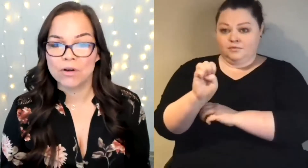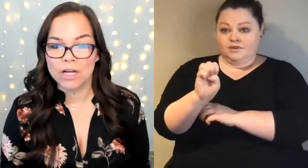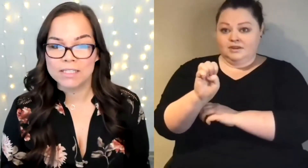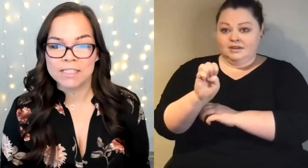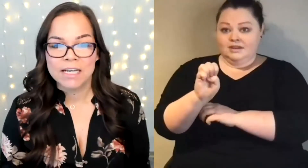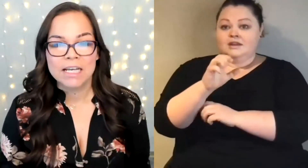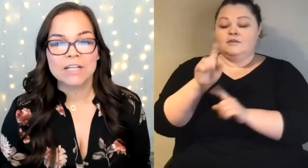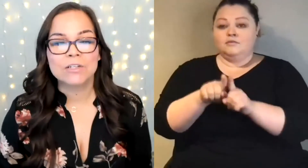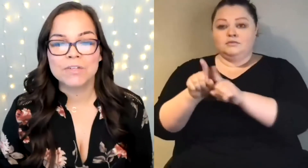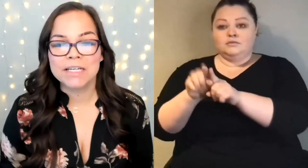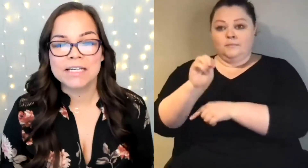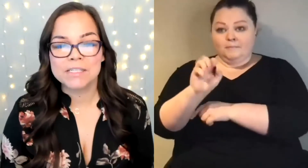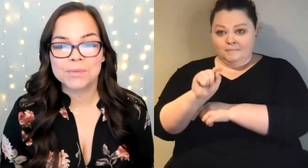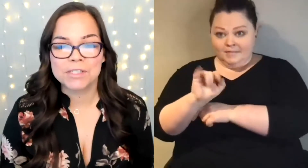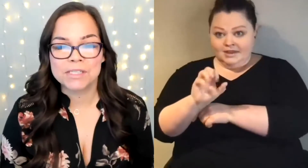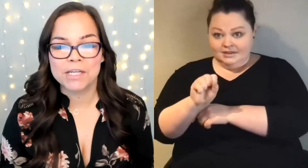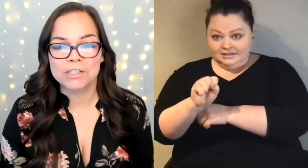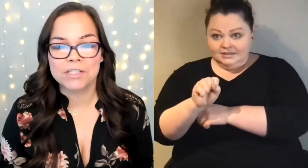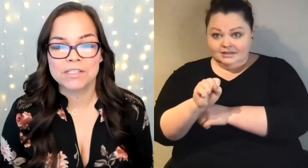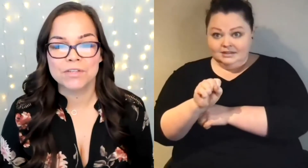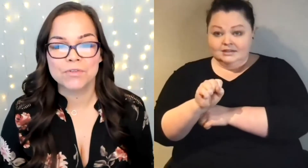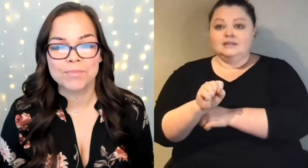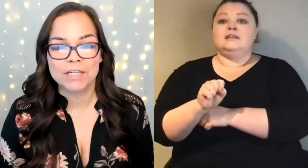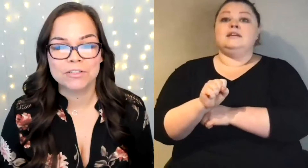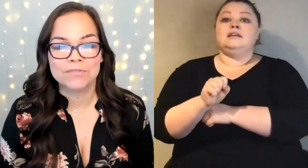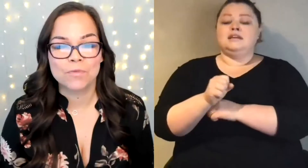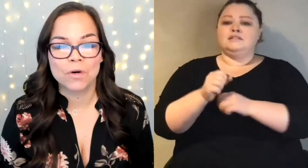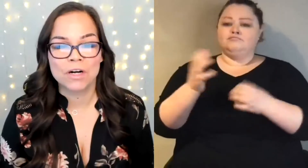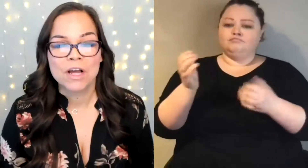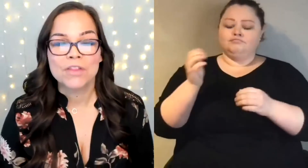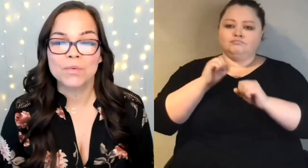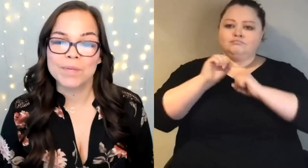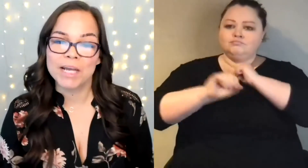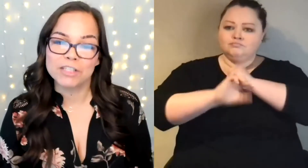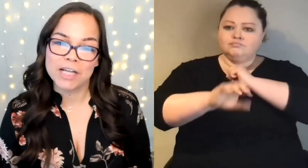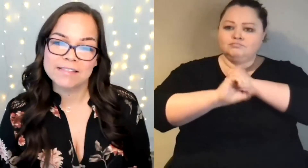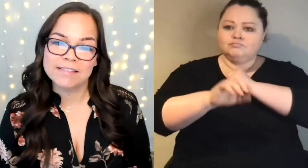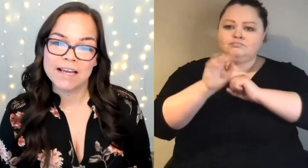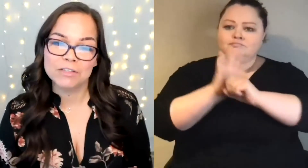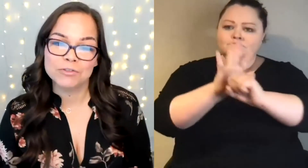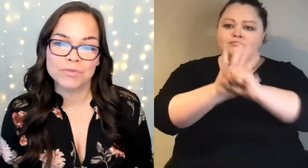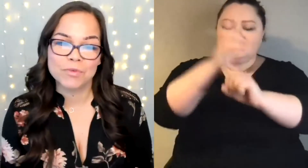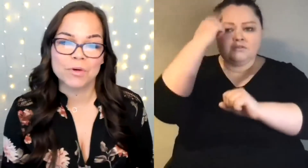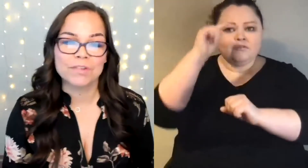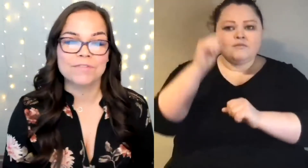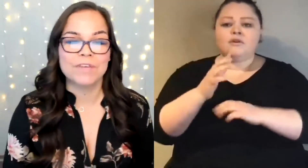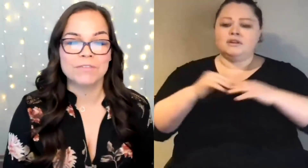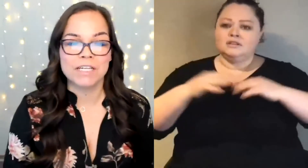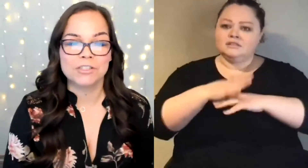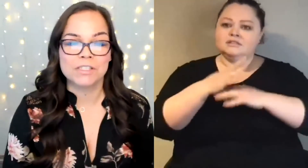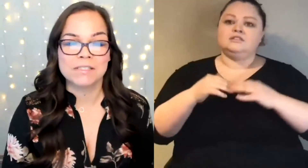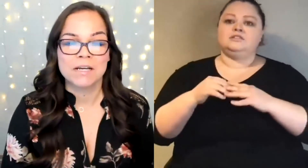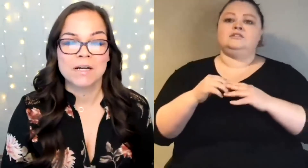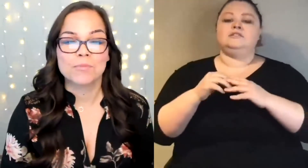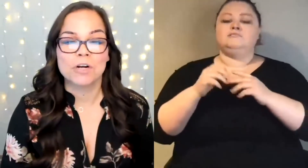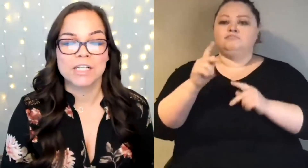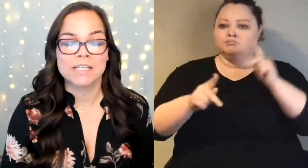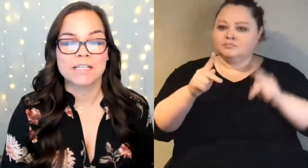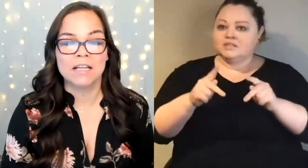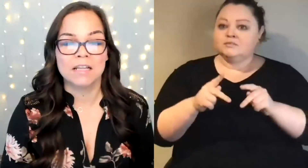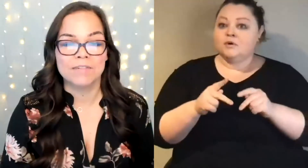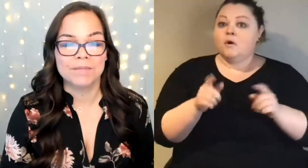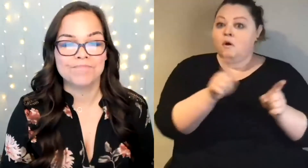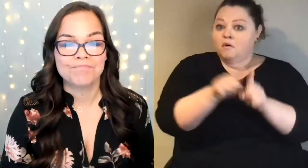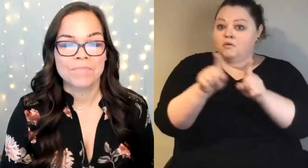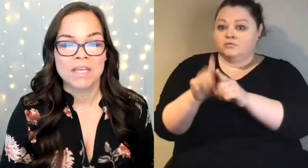and beyond, including his participation as a youth mentor for the Winnipeg Jets and True North Foundation's